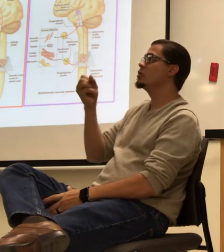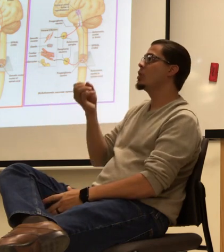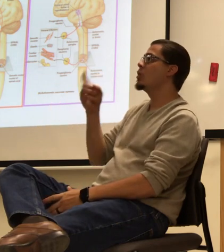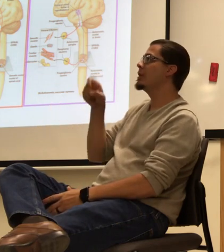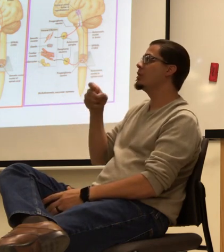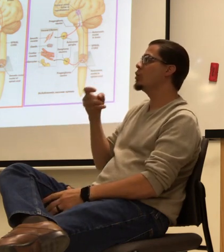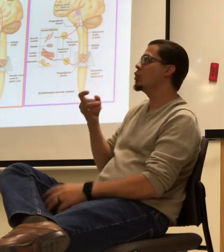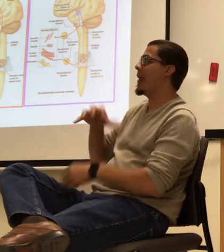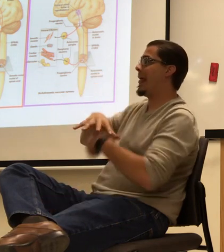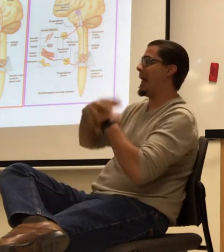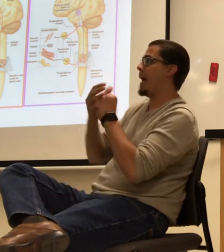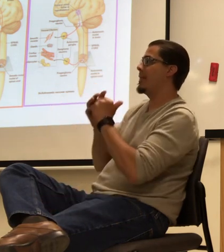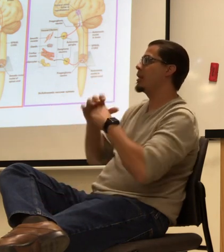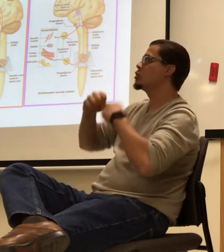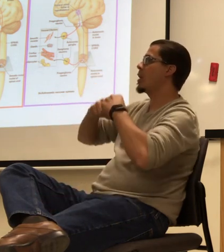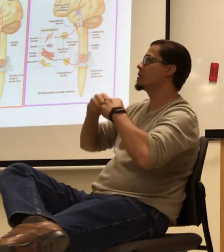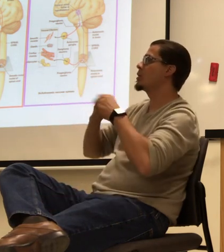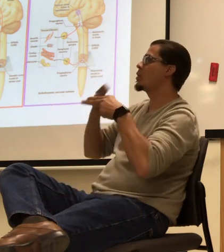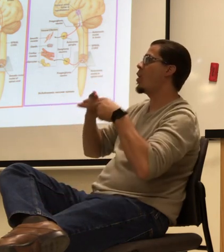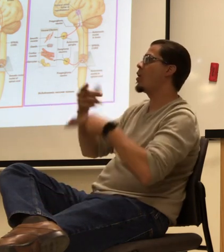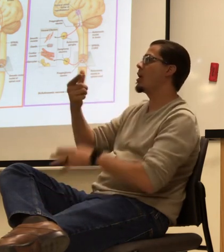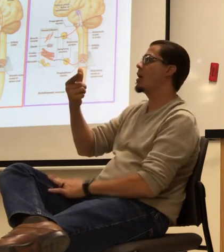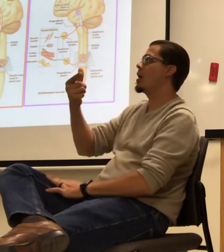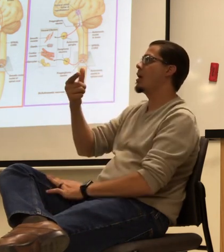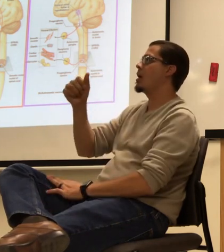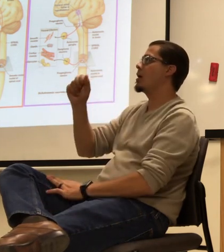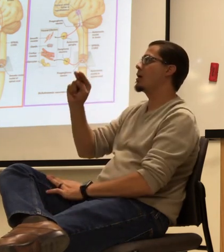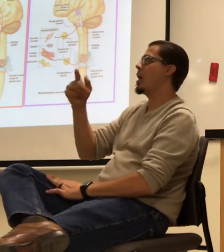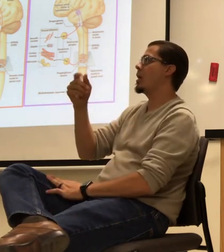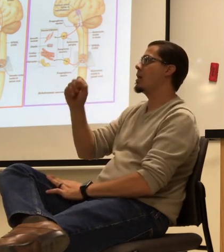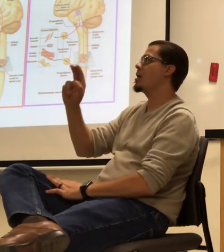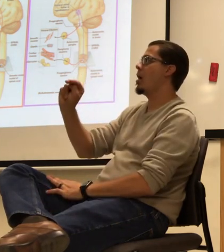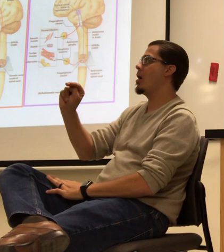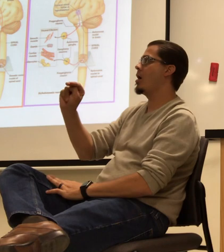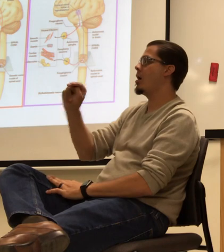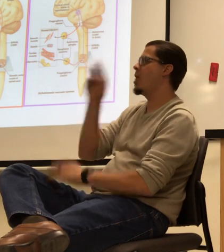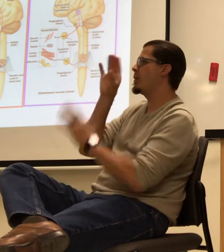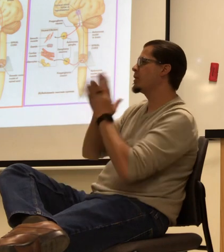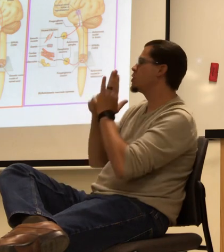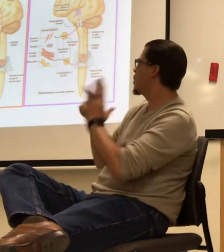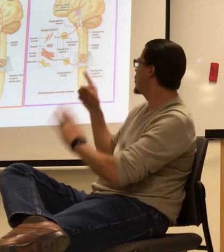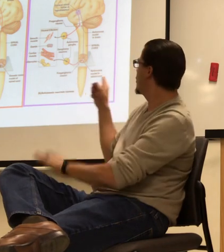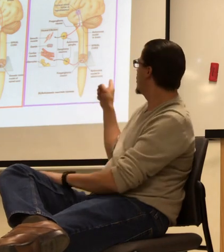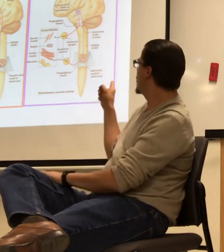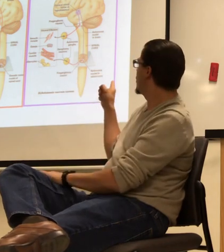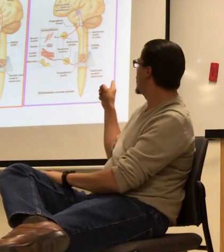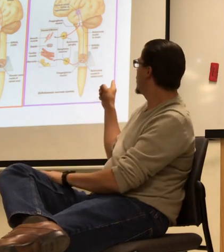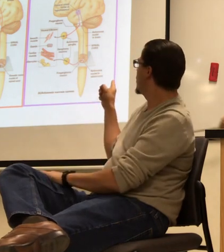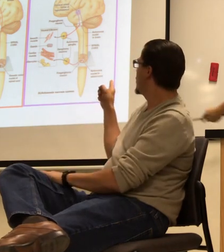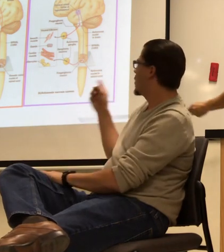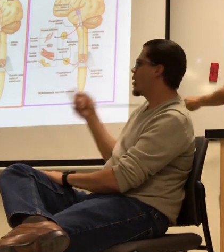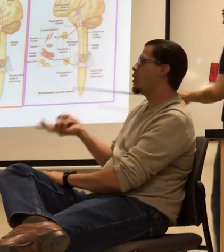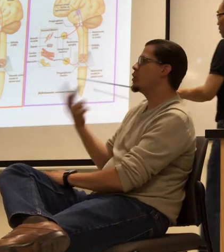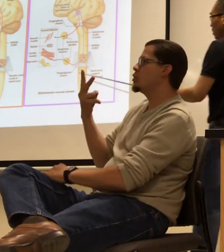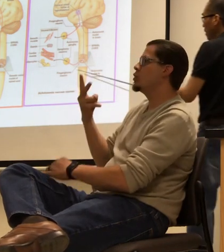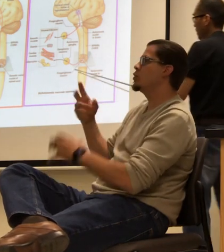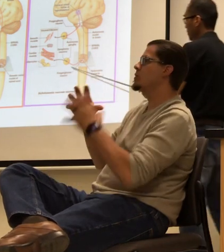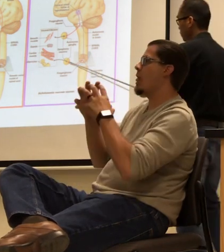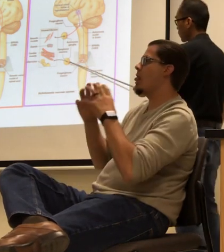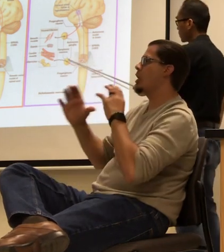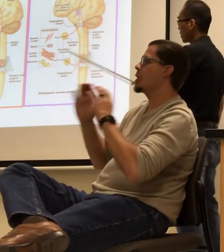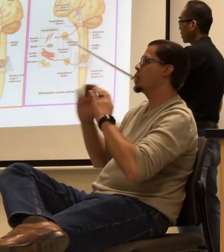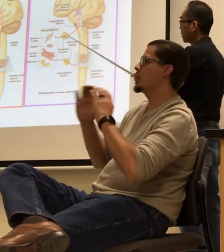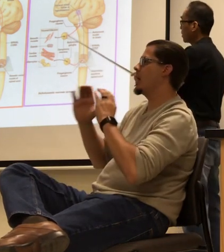an encapsulated structure called a ganglion. On the picture, it's illustrated here, just where the two cells communicate right here.